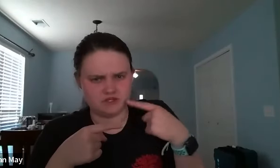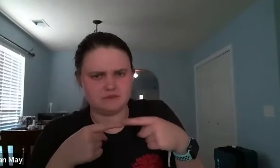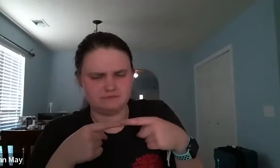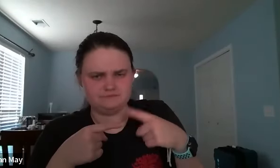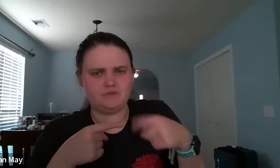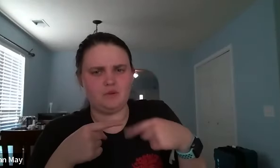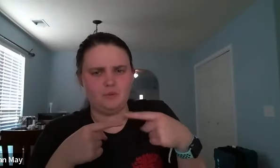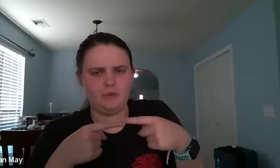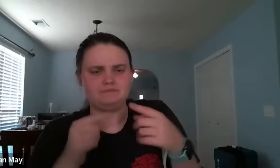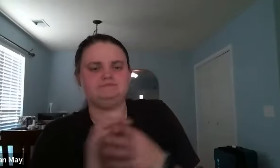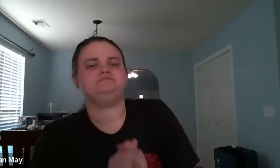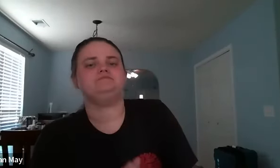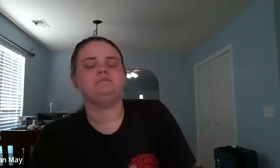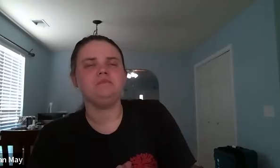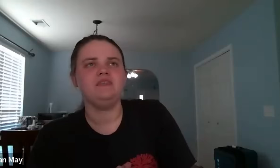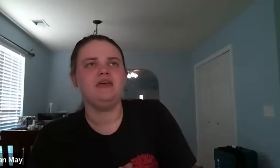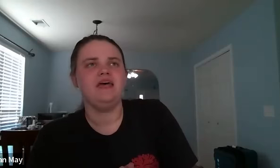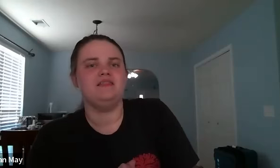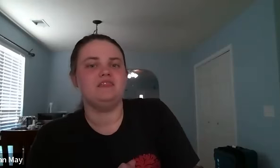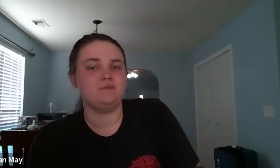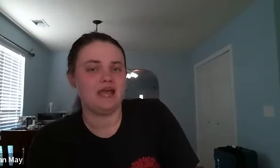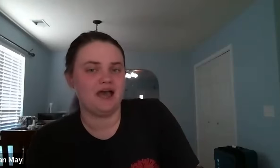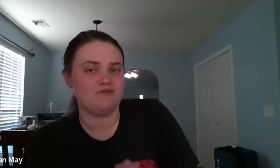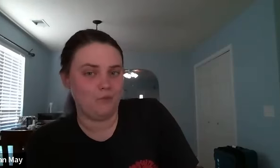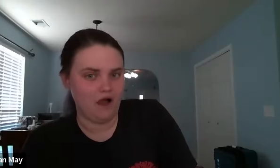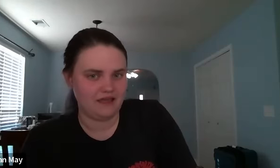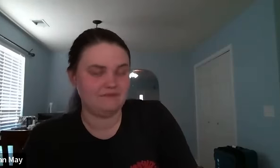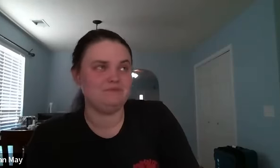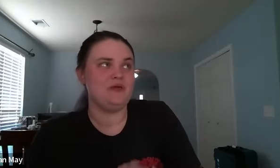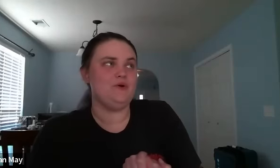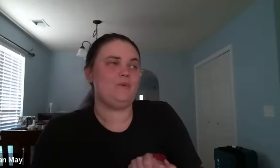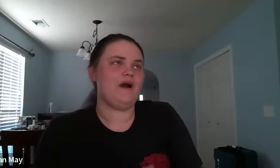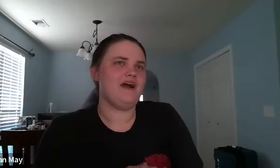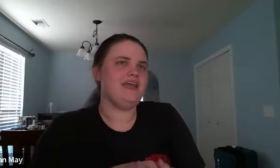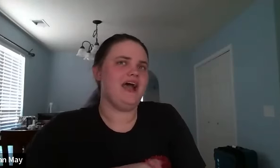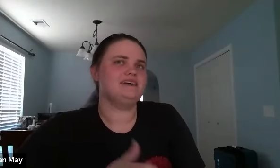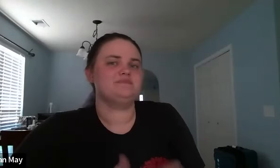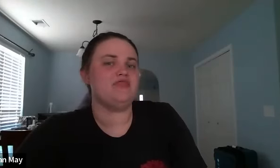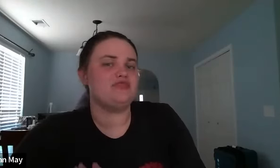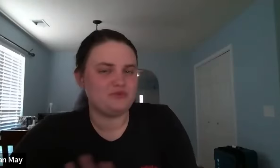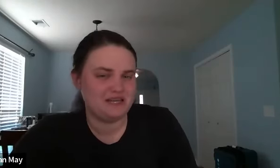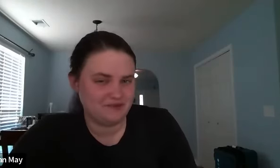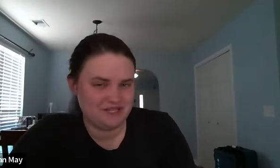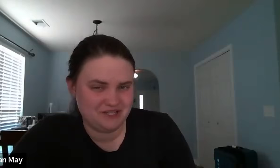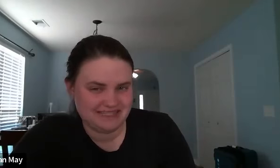down, when. Then we have why. Why has about 3 different ways you can say